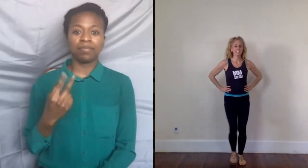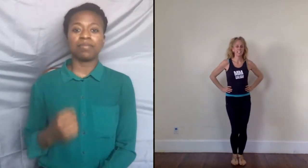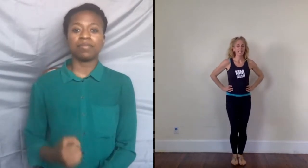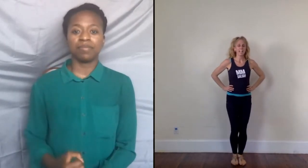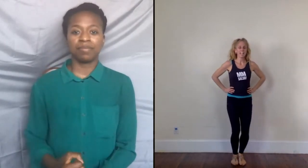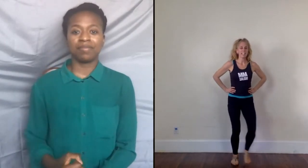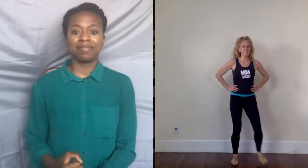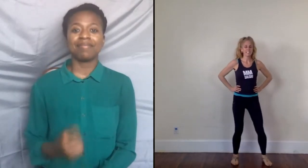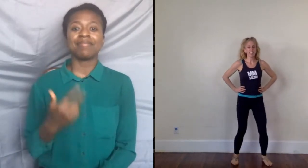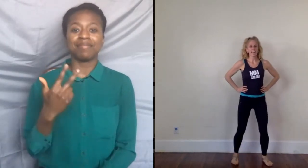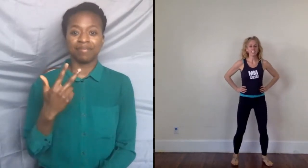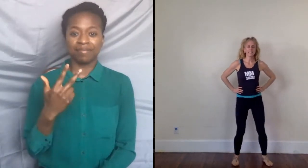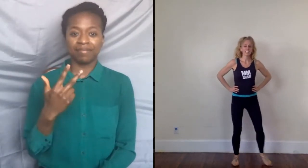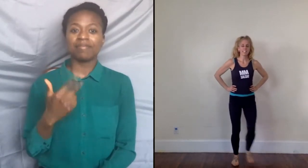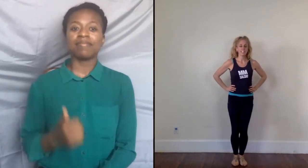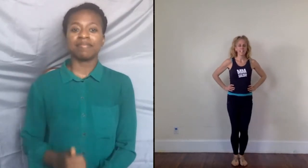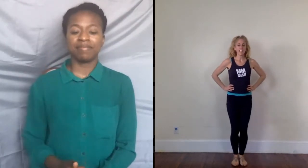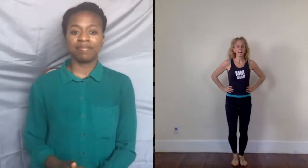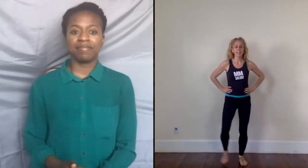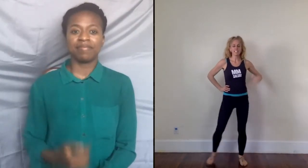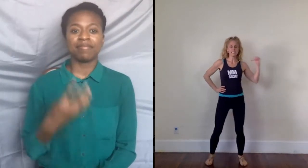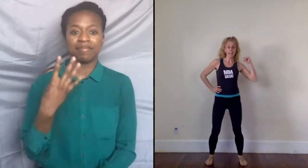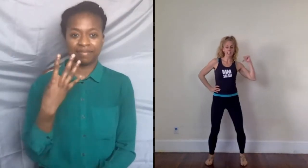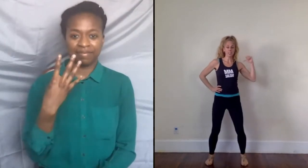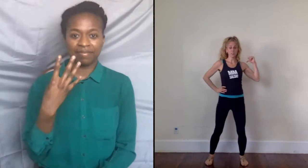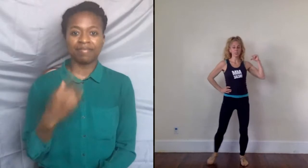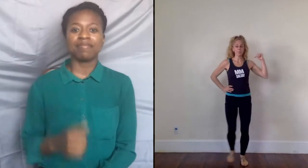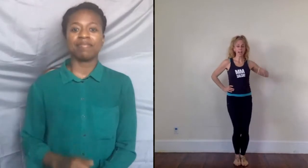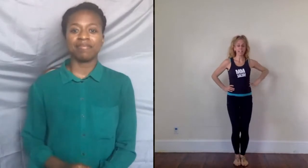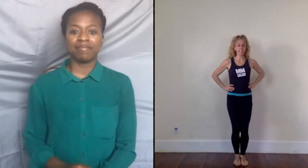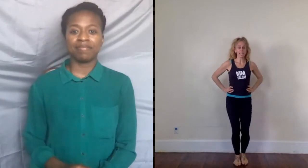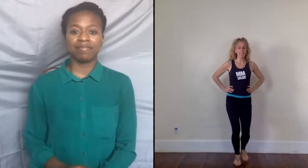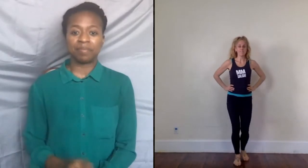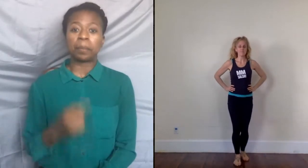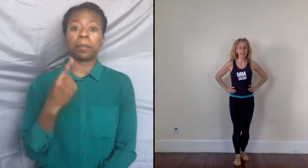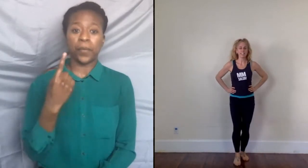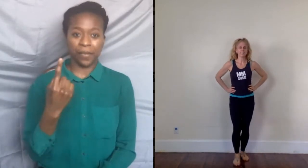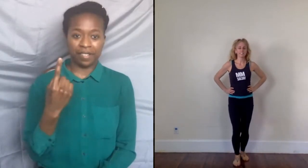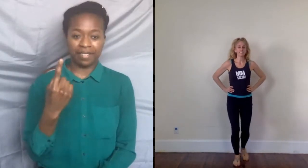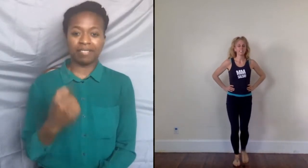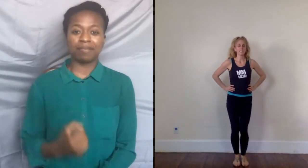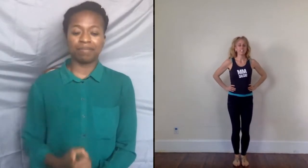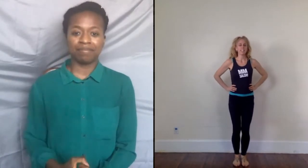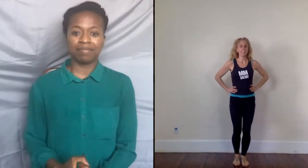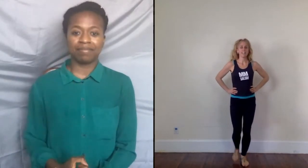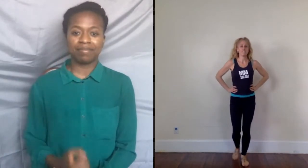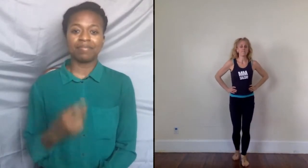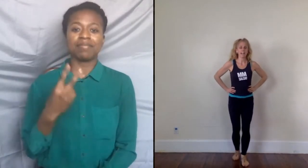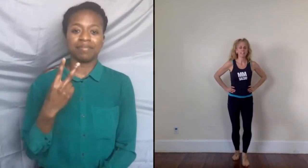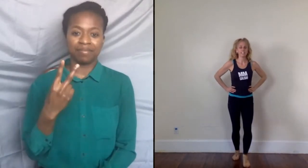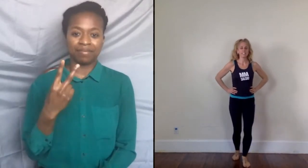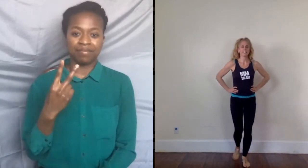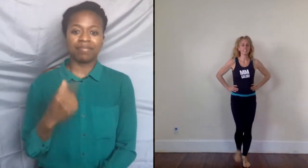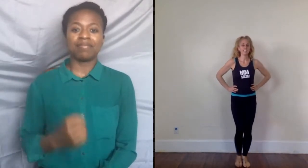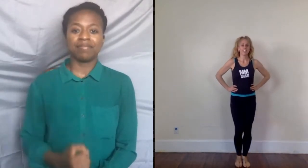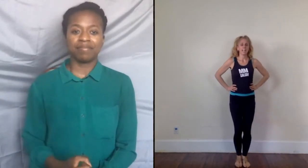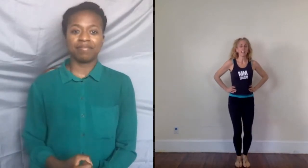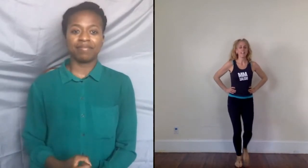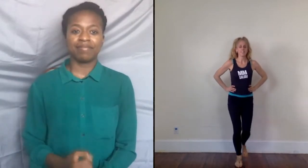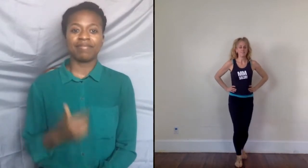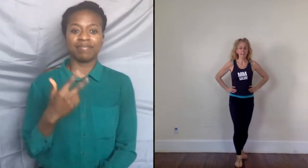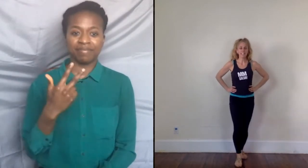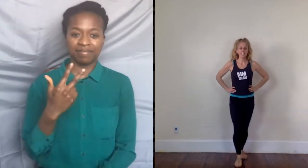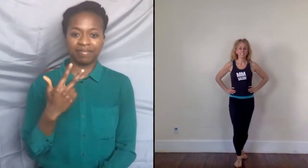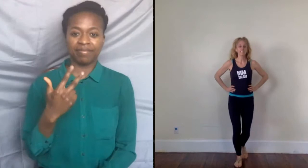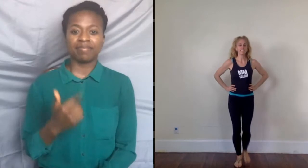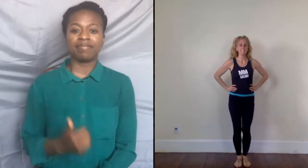side, and side, and side, to the back, and back, and back,